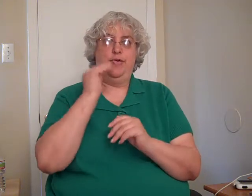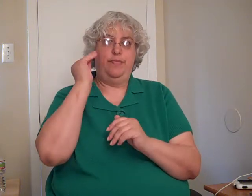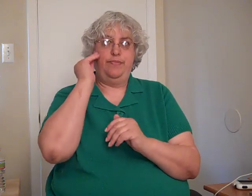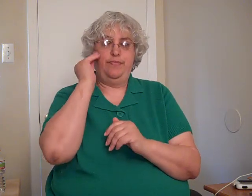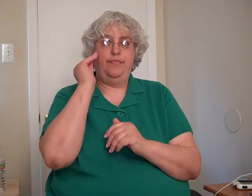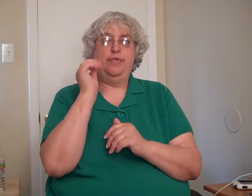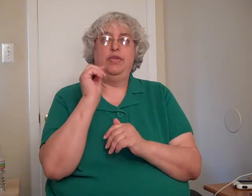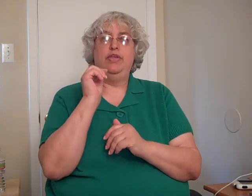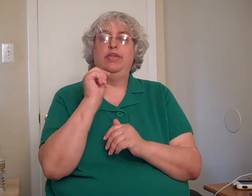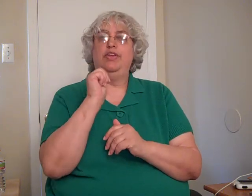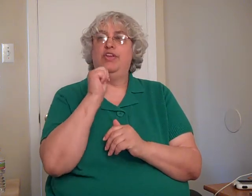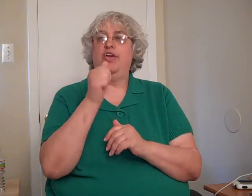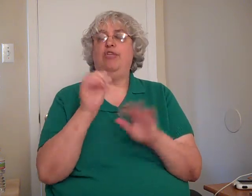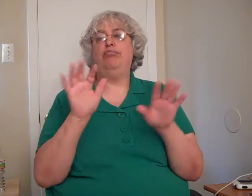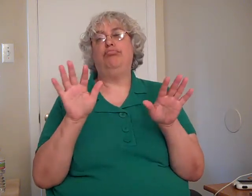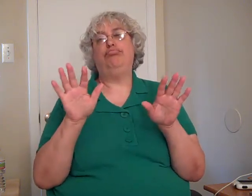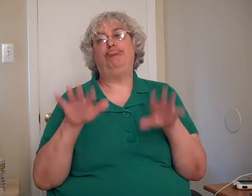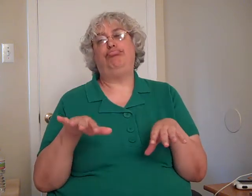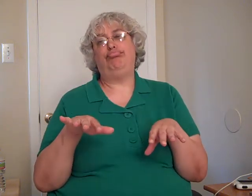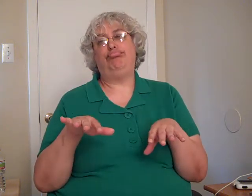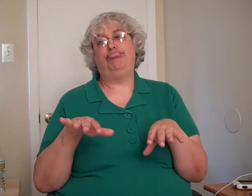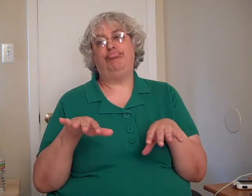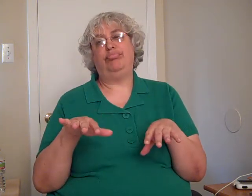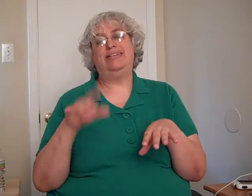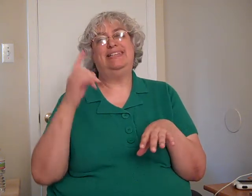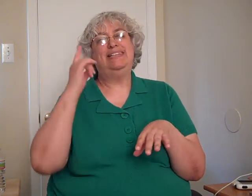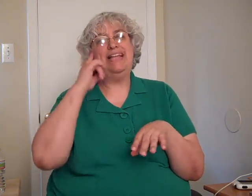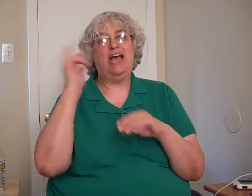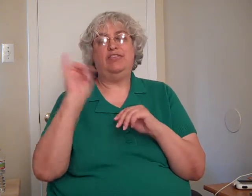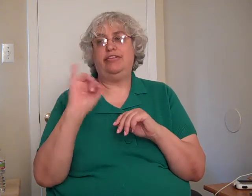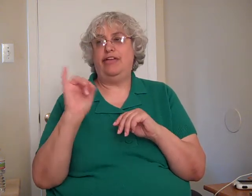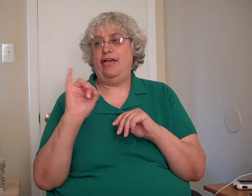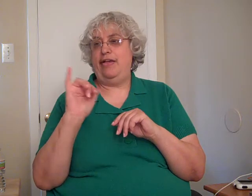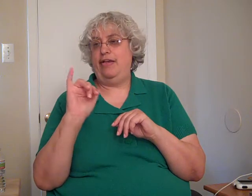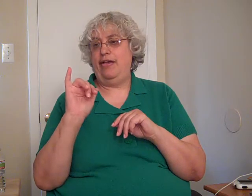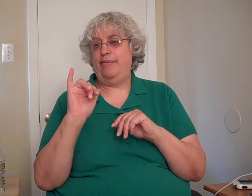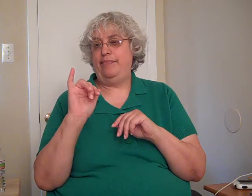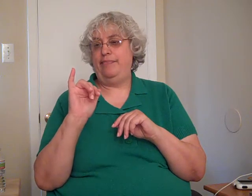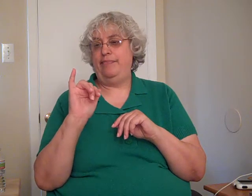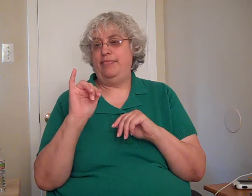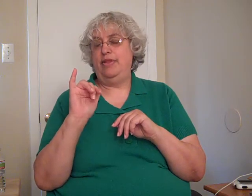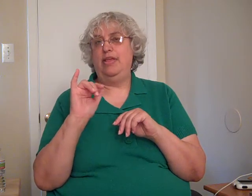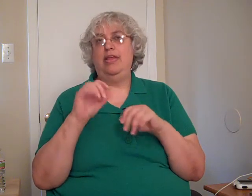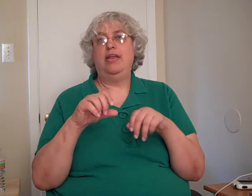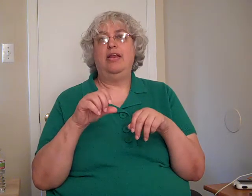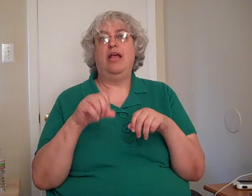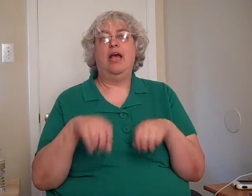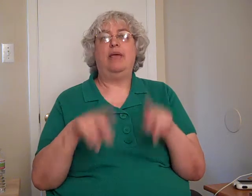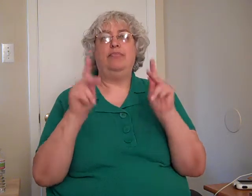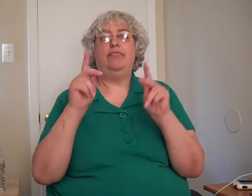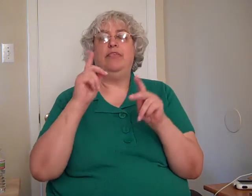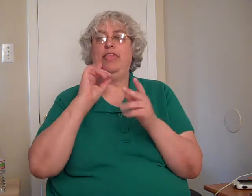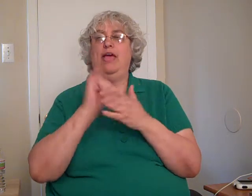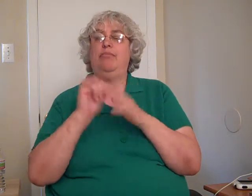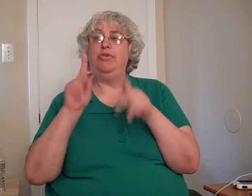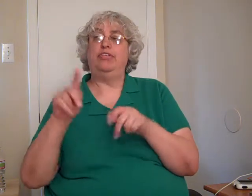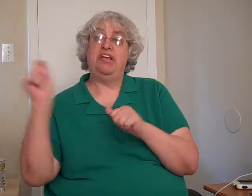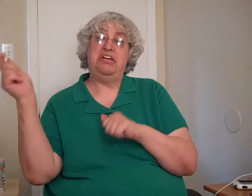be so relaxed to where it sounds like it's an option for that person to come or not to come. You know, hold